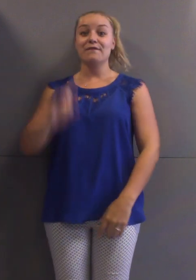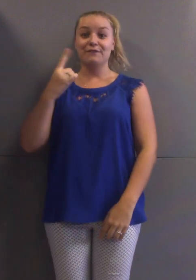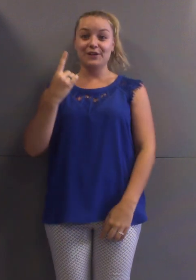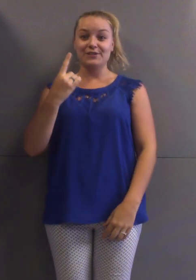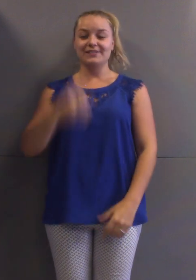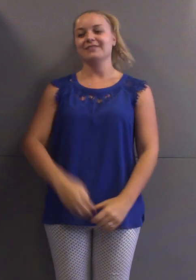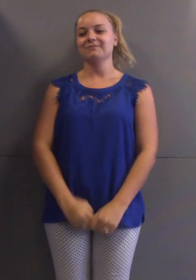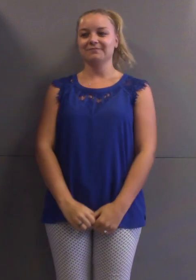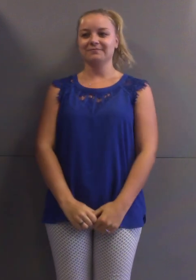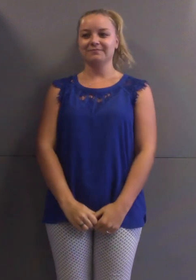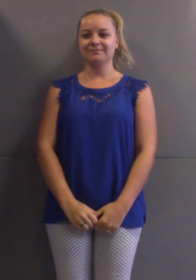First,